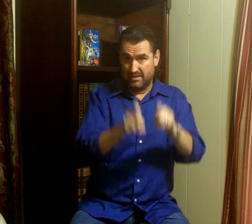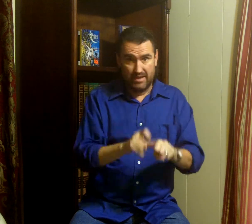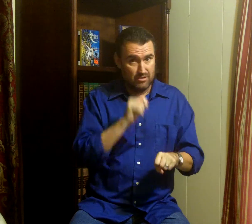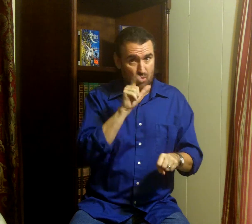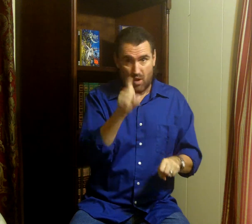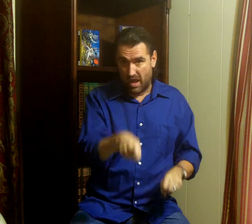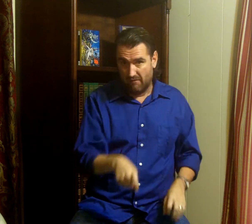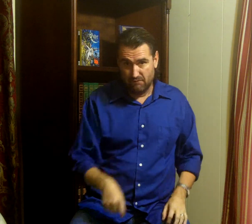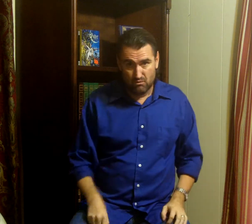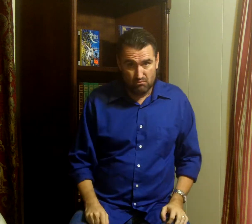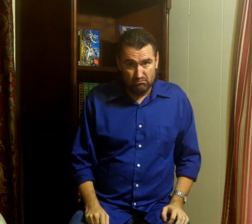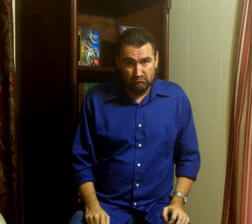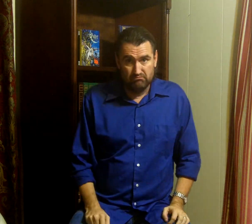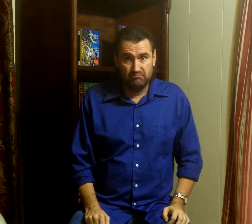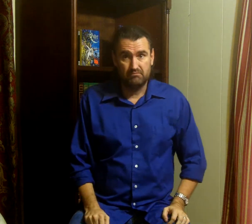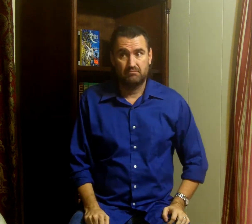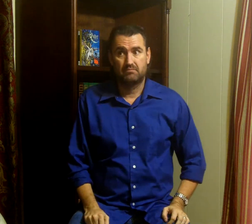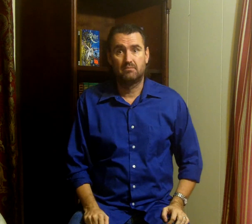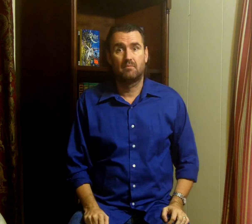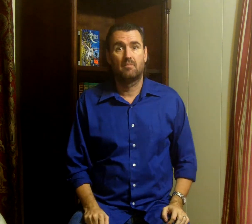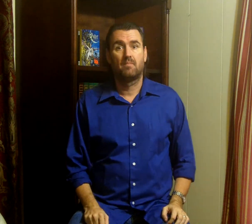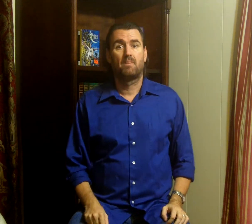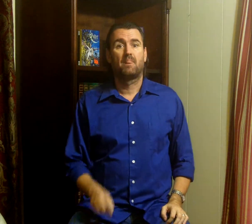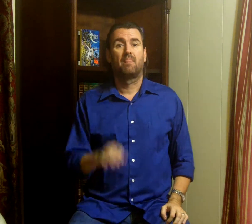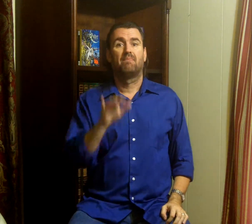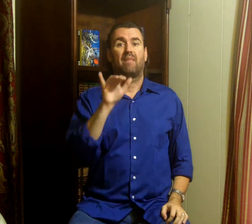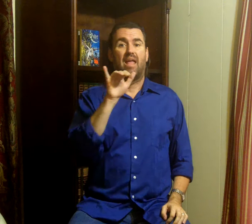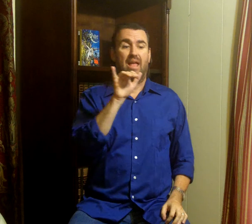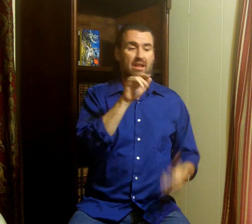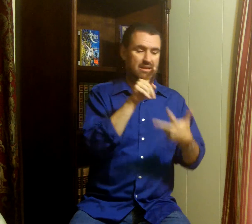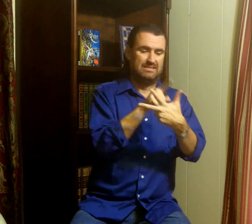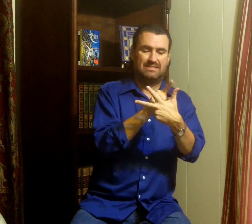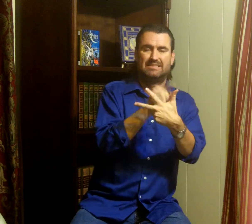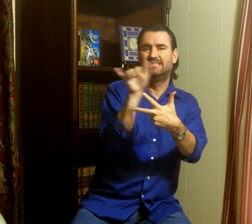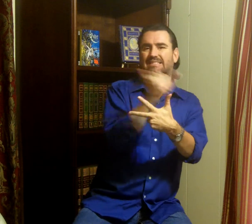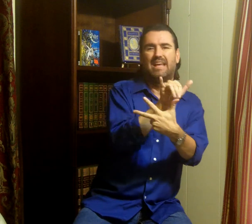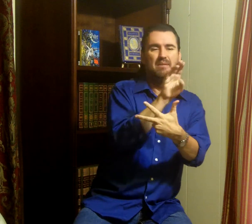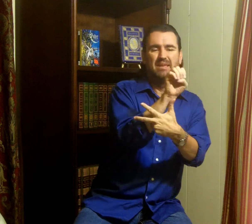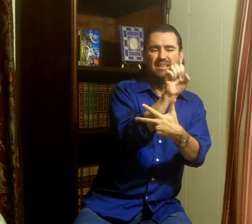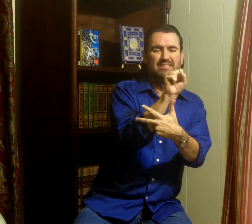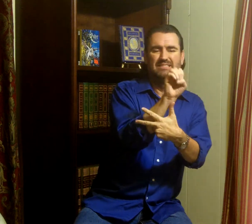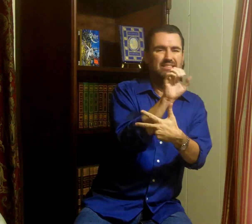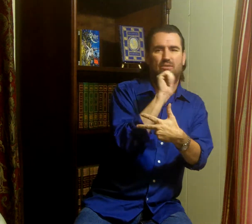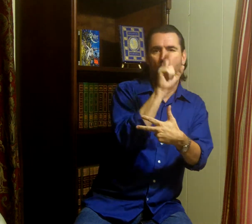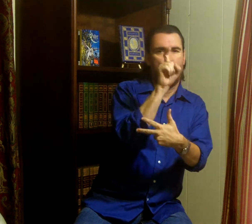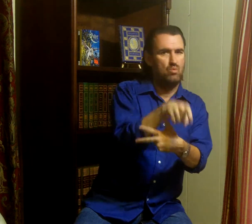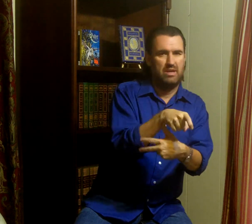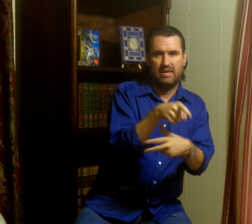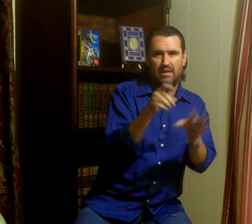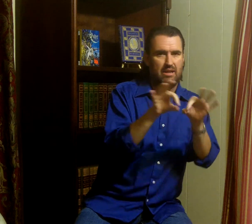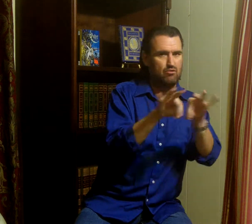you have any kind of a degree, and that's true of ESSE as well. All right,